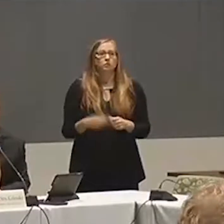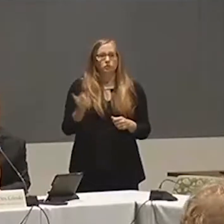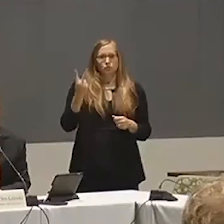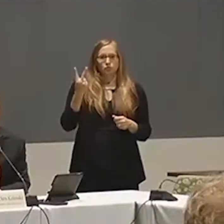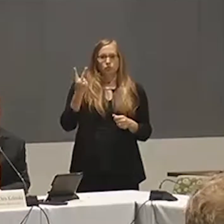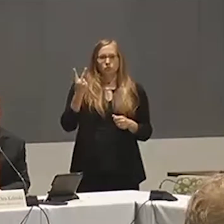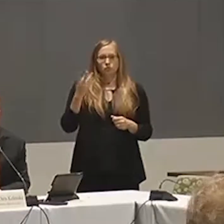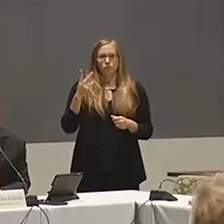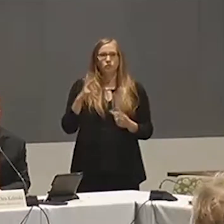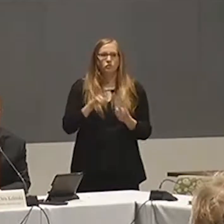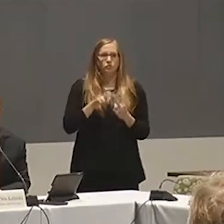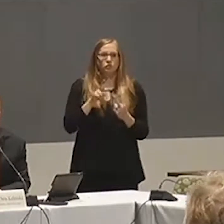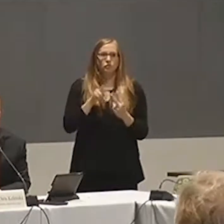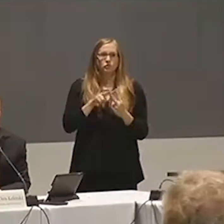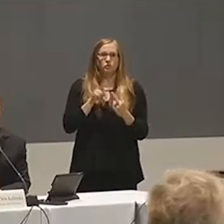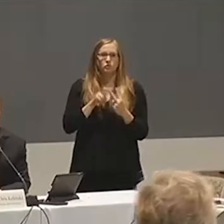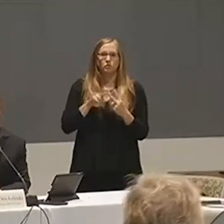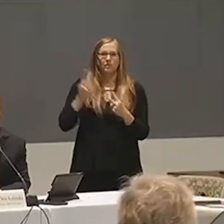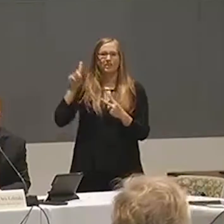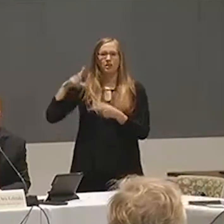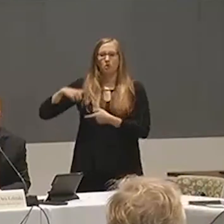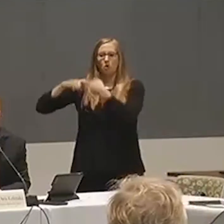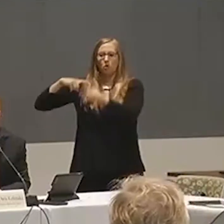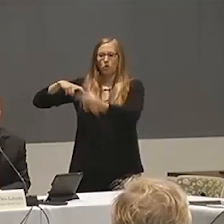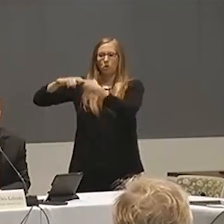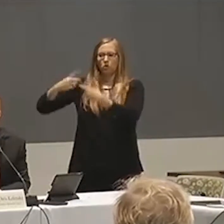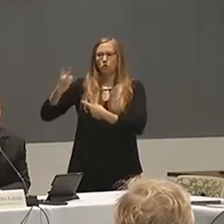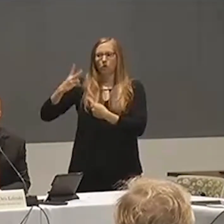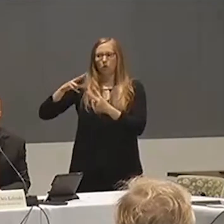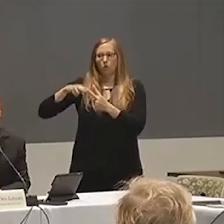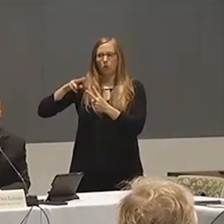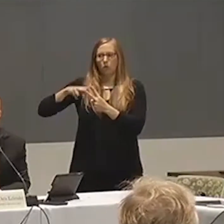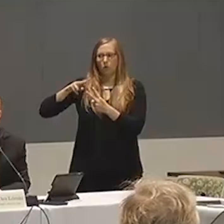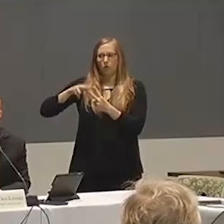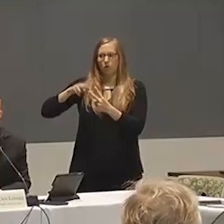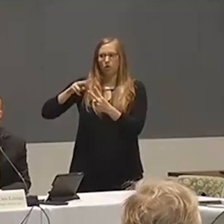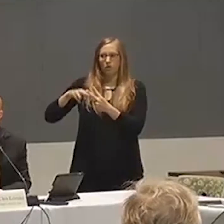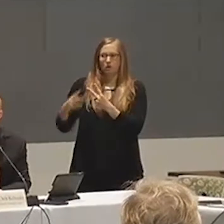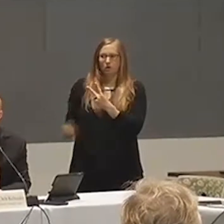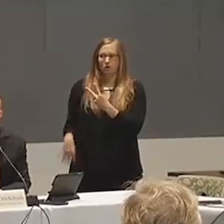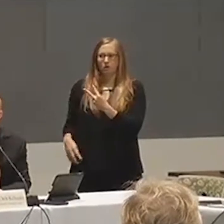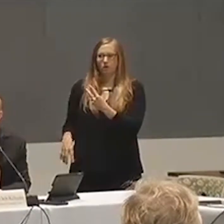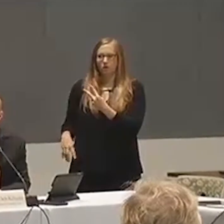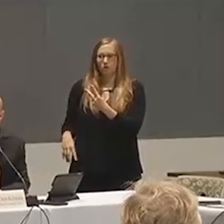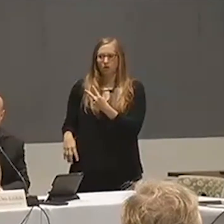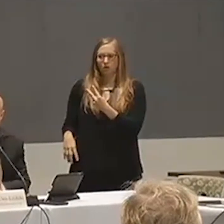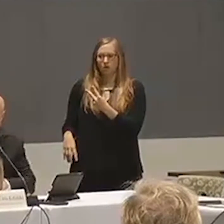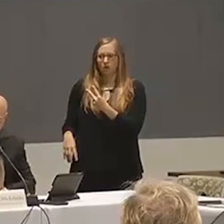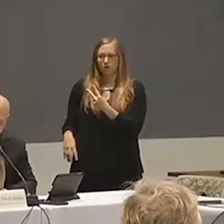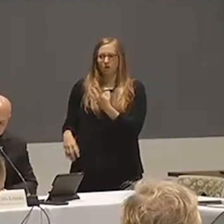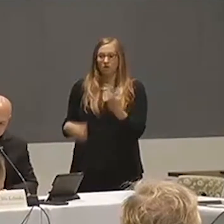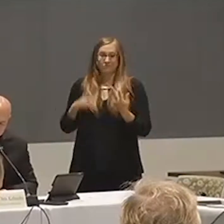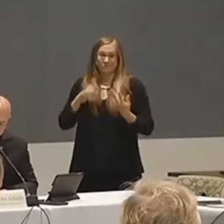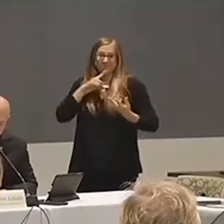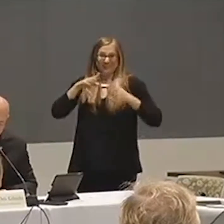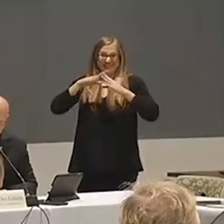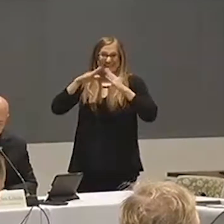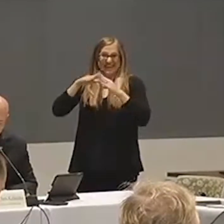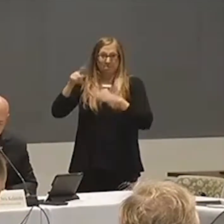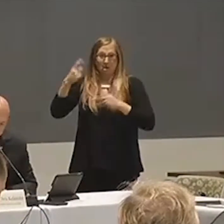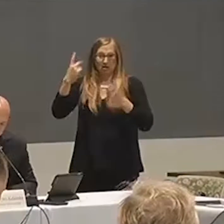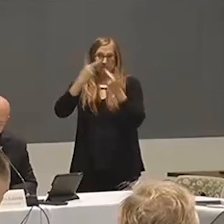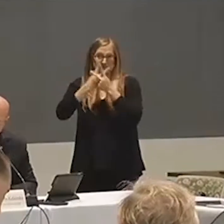there that we put in the parking lot that really is going to be governed by the city in terms of how they want